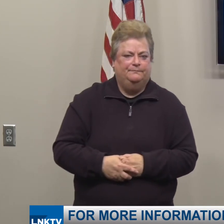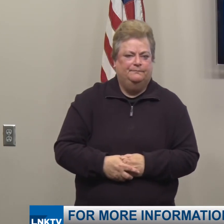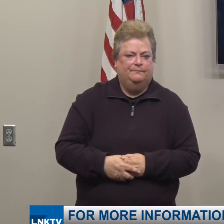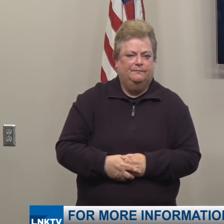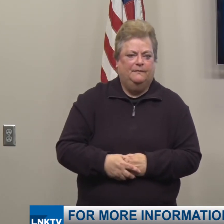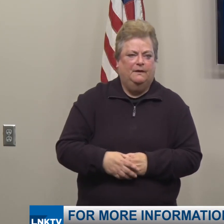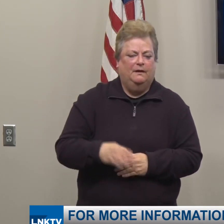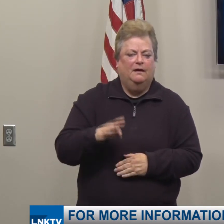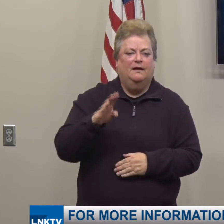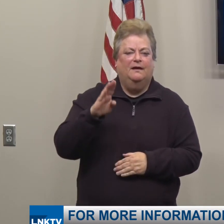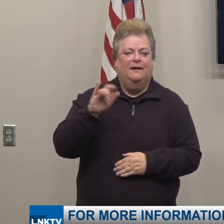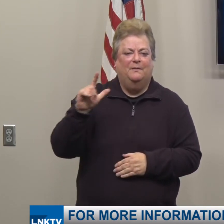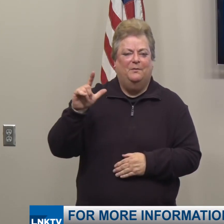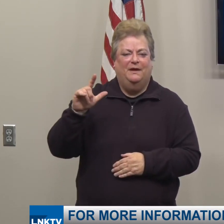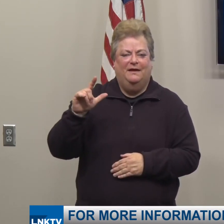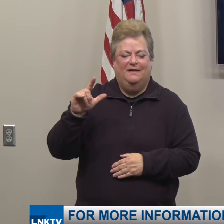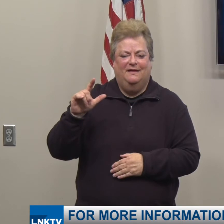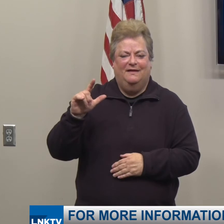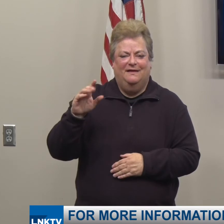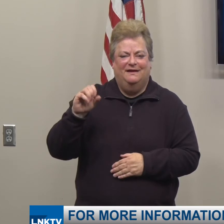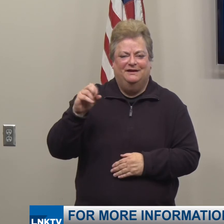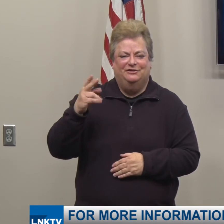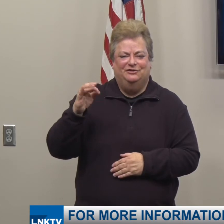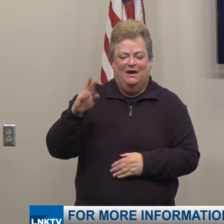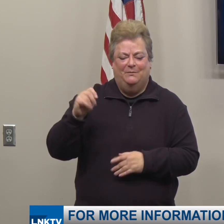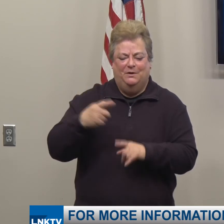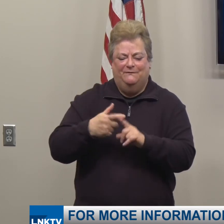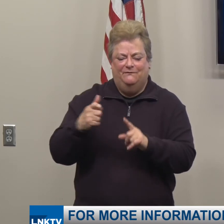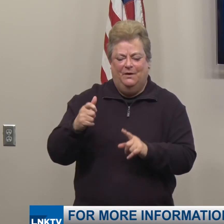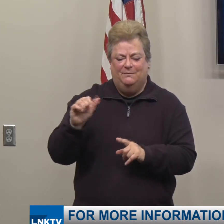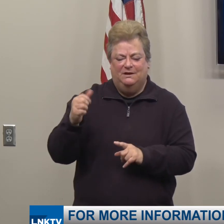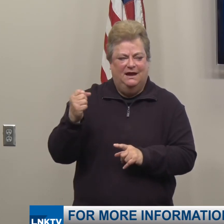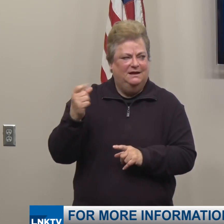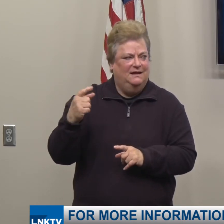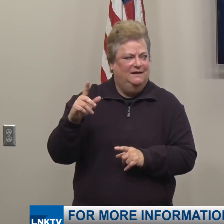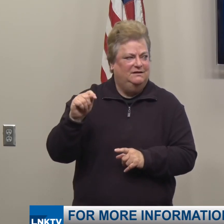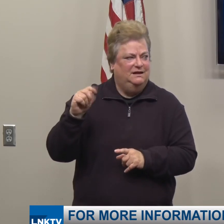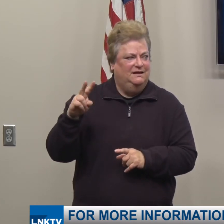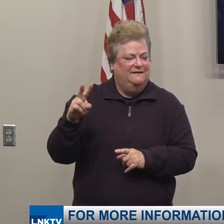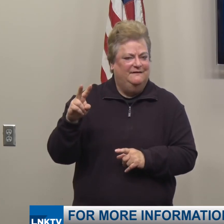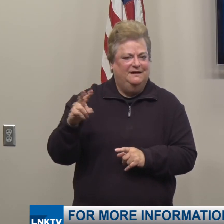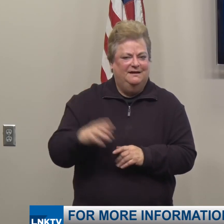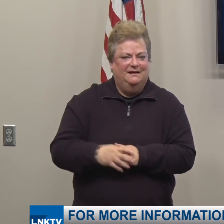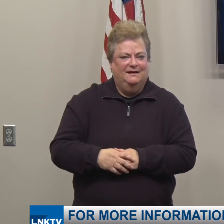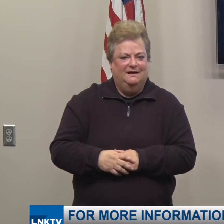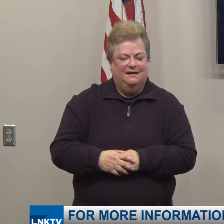Director Lopez, this is Bill. Before you leave, I have a quick question for you on